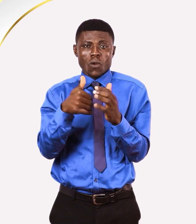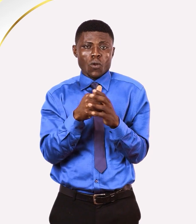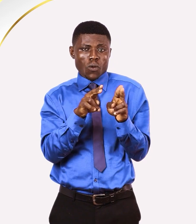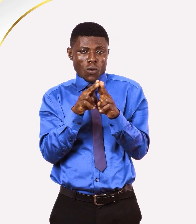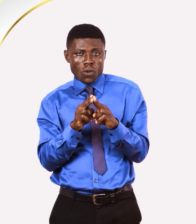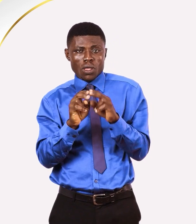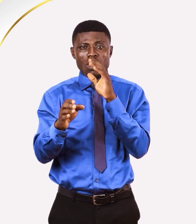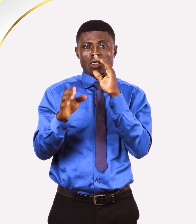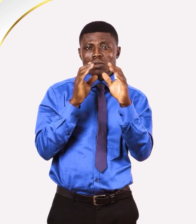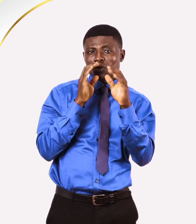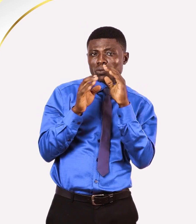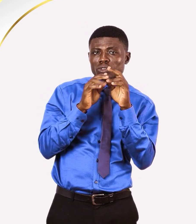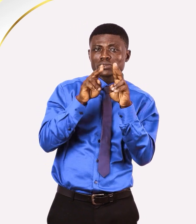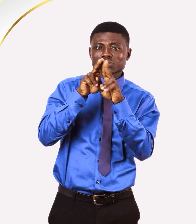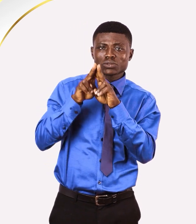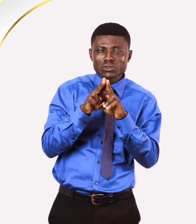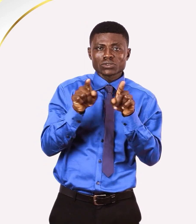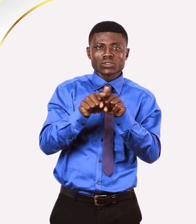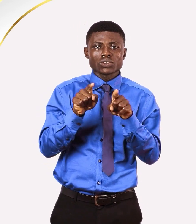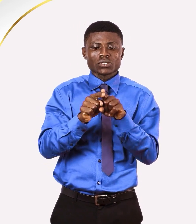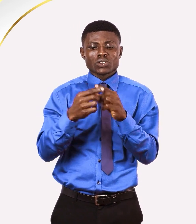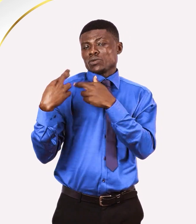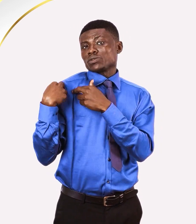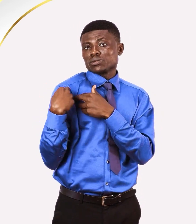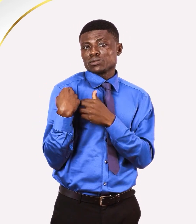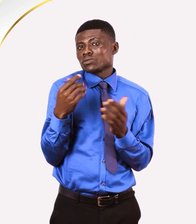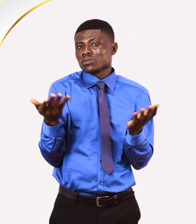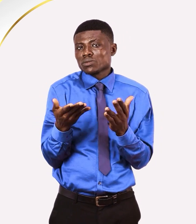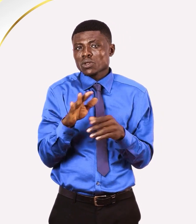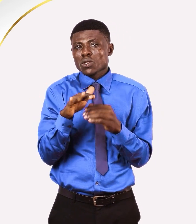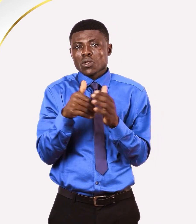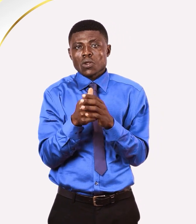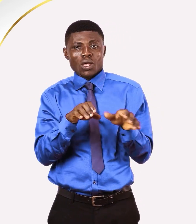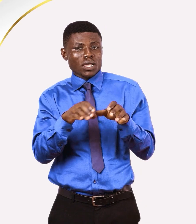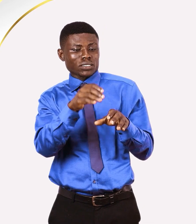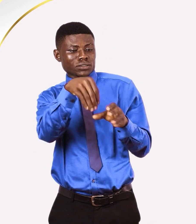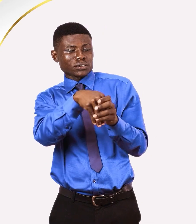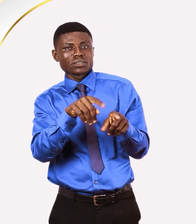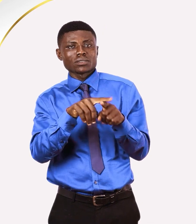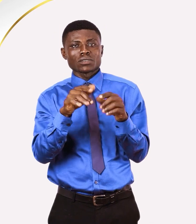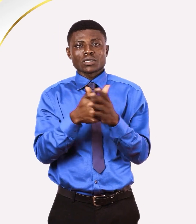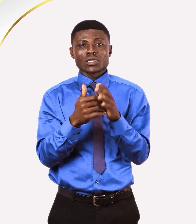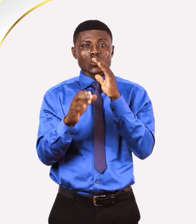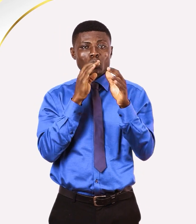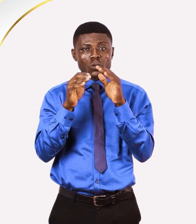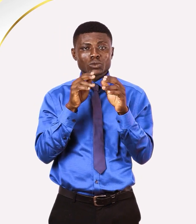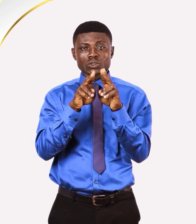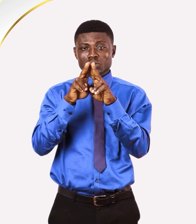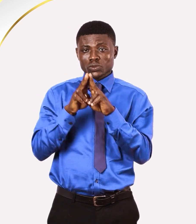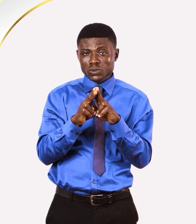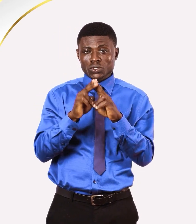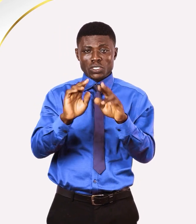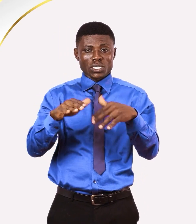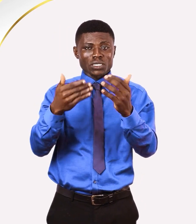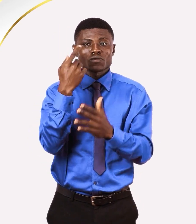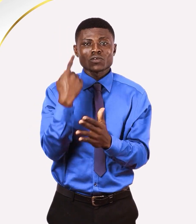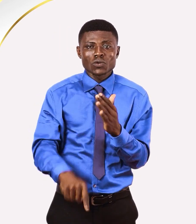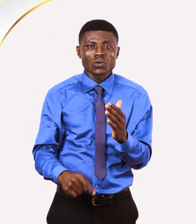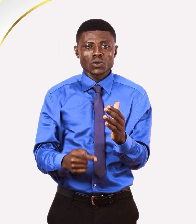unit, communications unit, responsibilities or activities. The communications unit